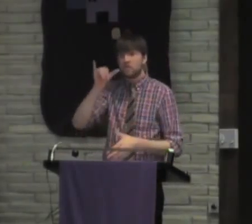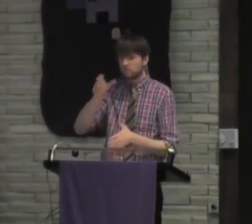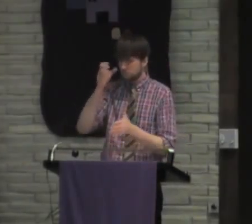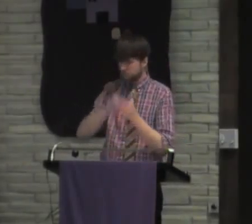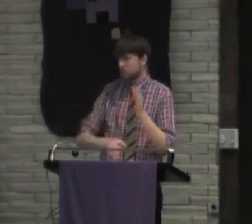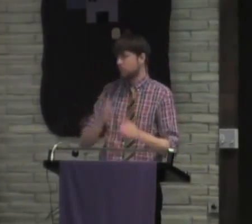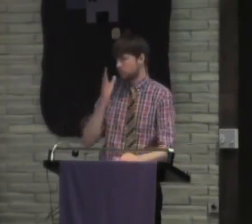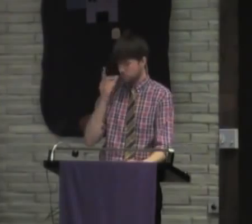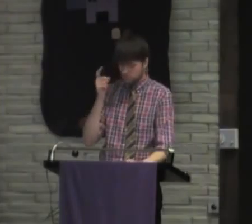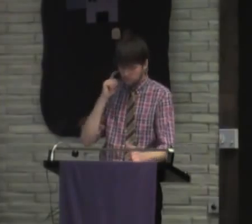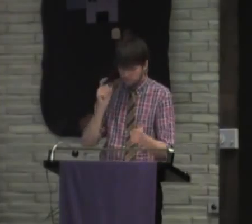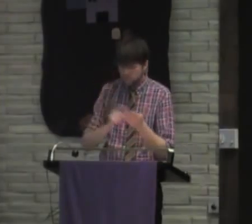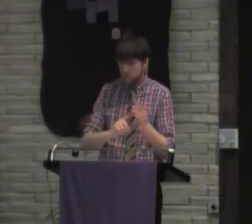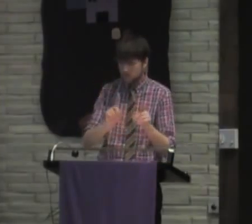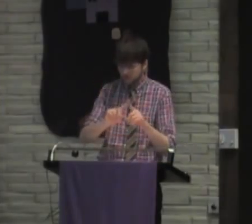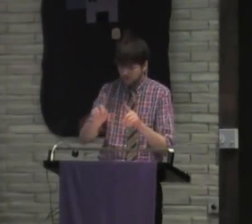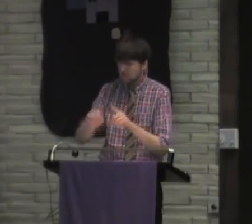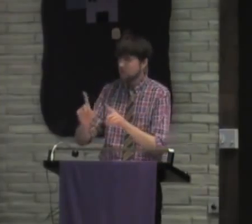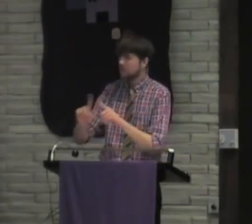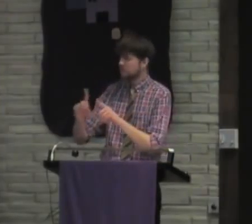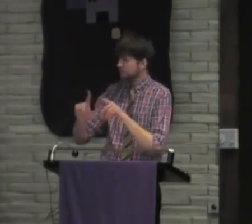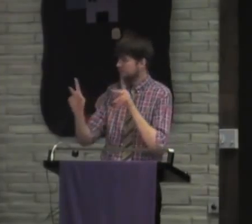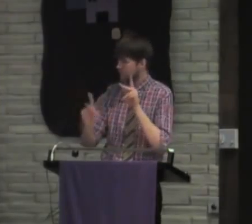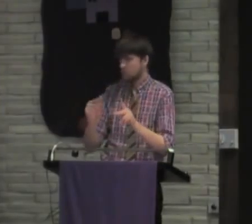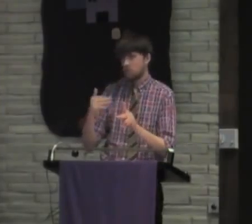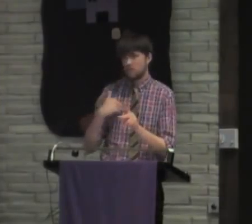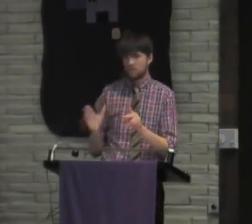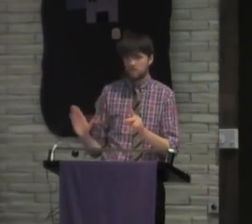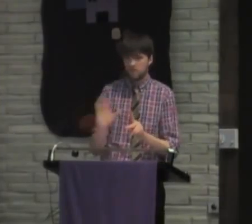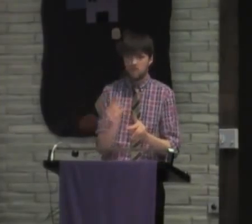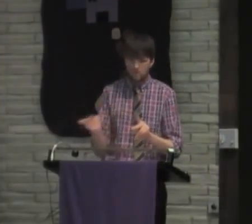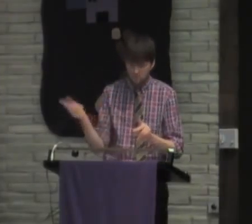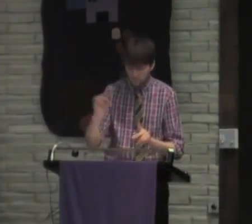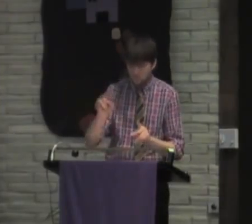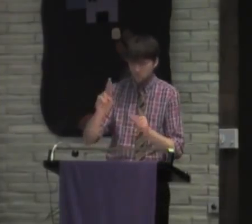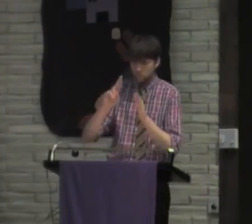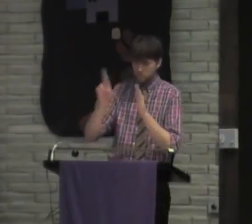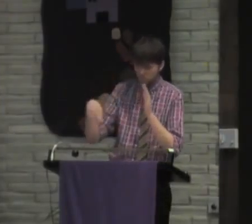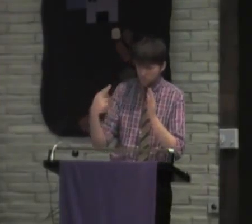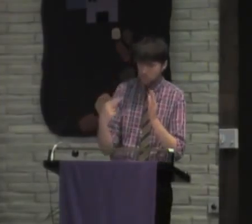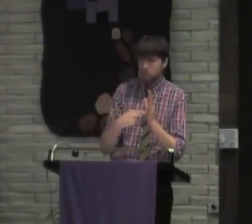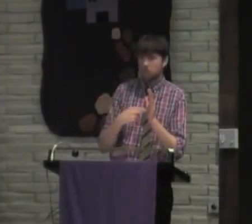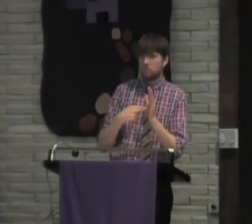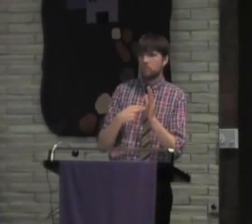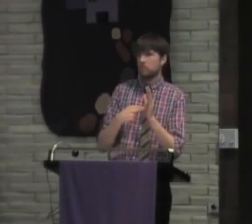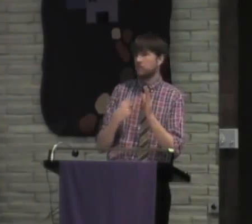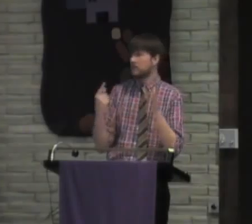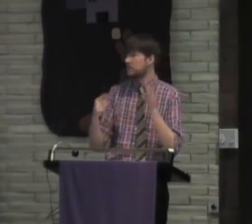Now, if you read through the rest of this chapter, you'll recognize all these different people that have their own